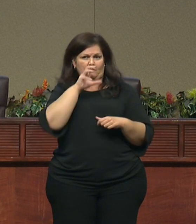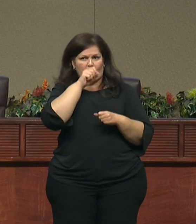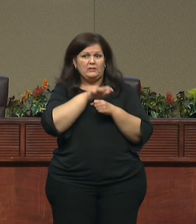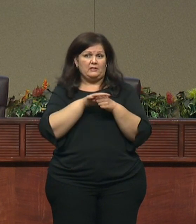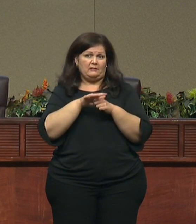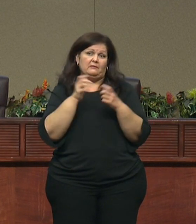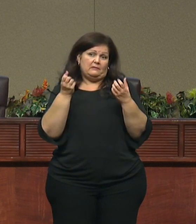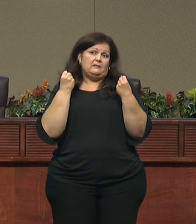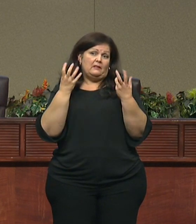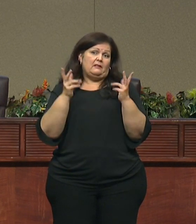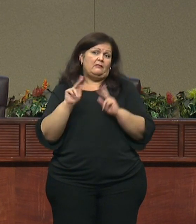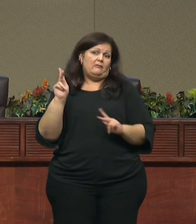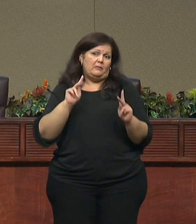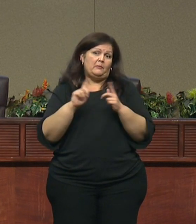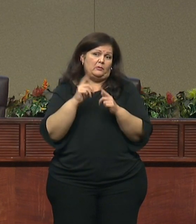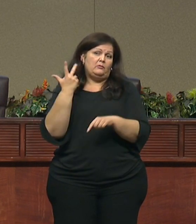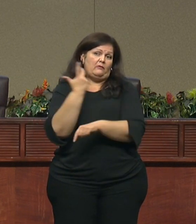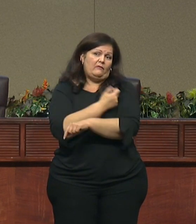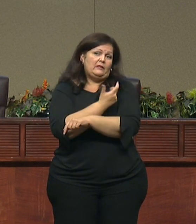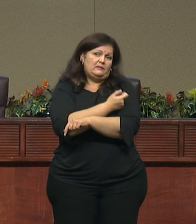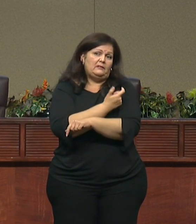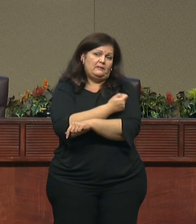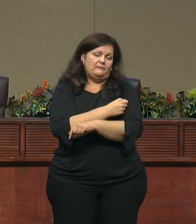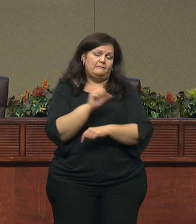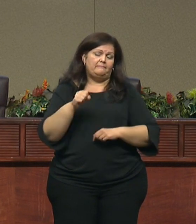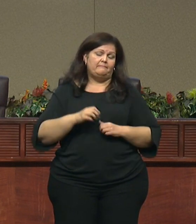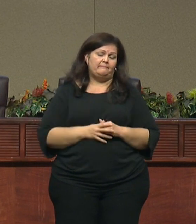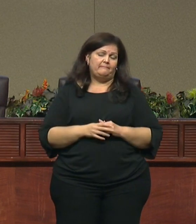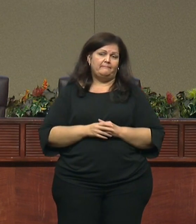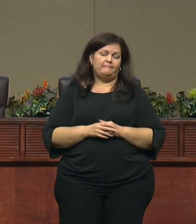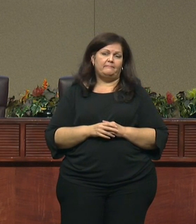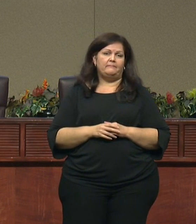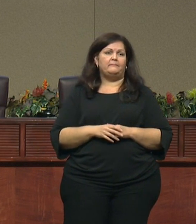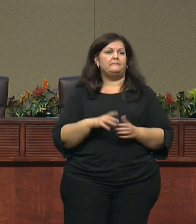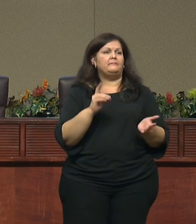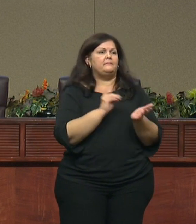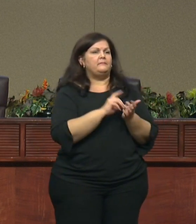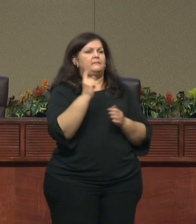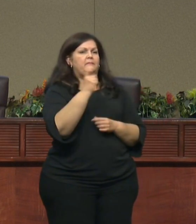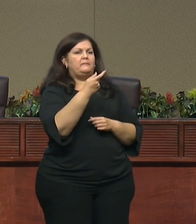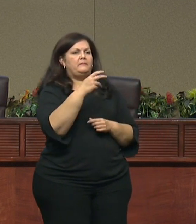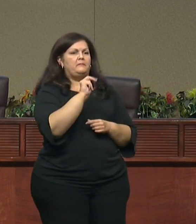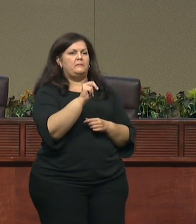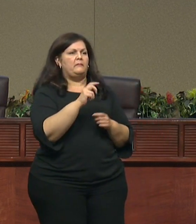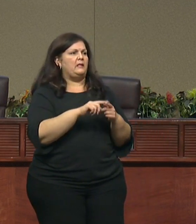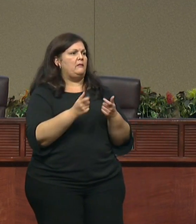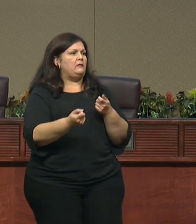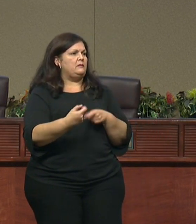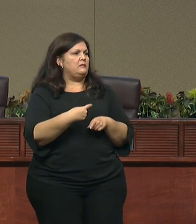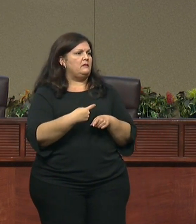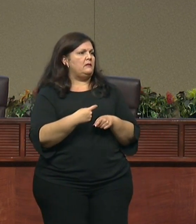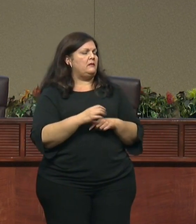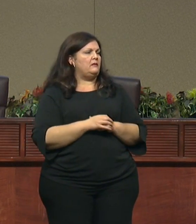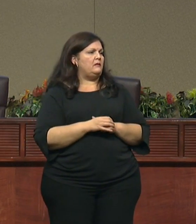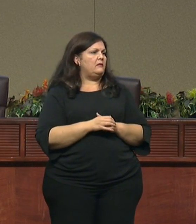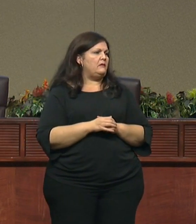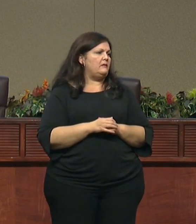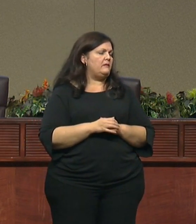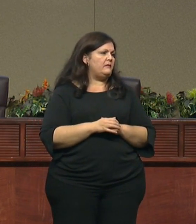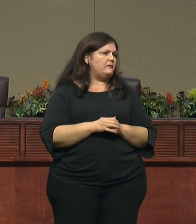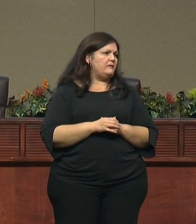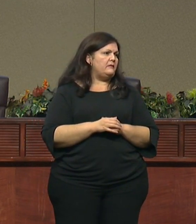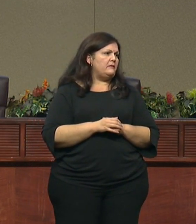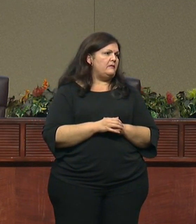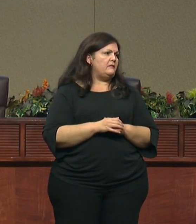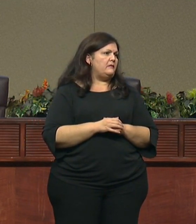number to vaccinate and to get to those levels. Dr. Pino, this next question was texted in from Danielle Lama with Fox